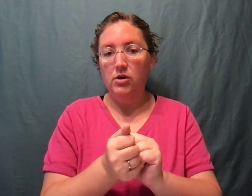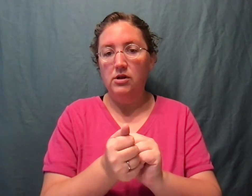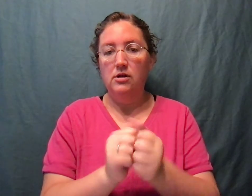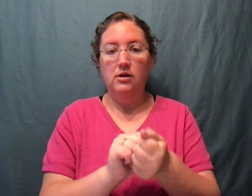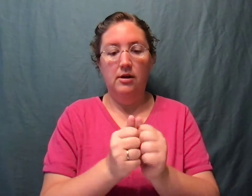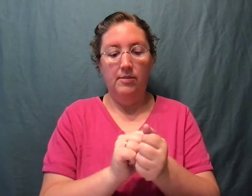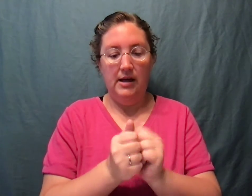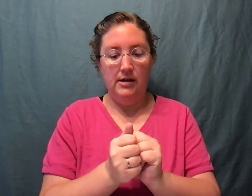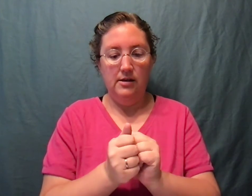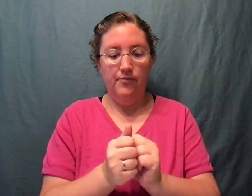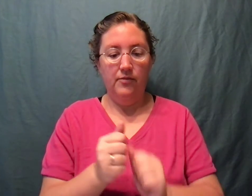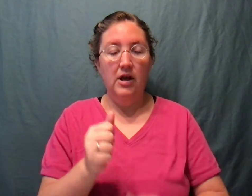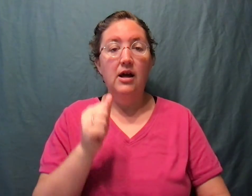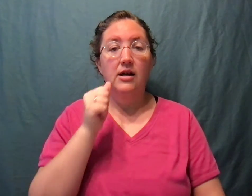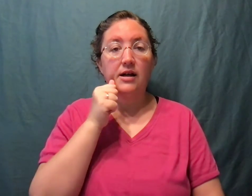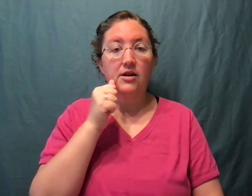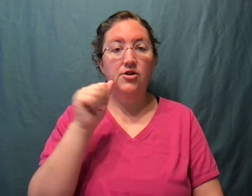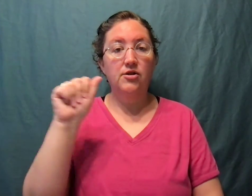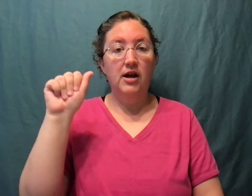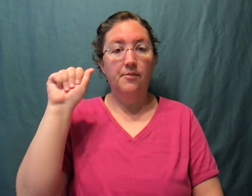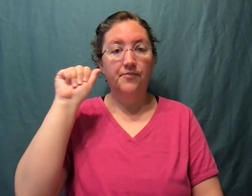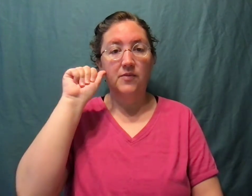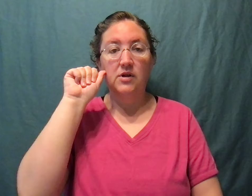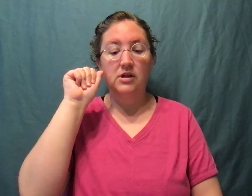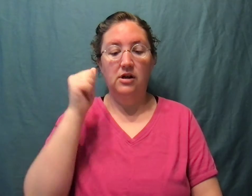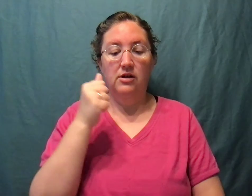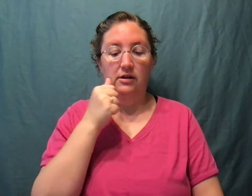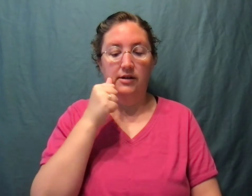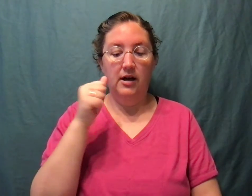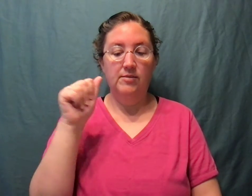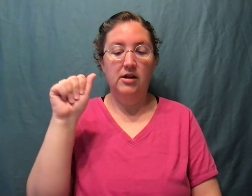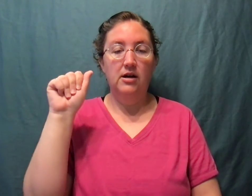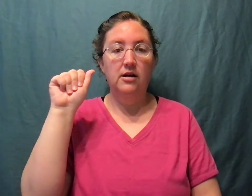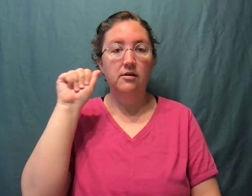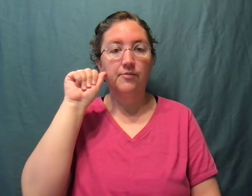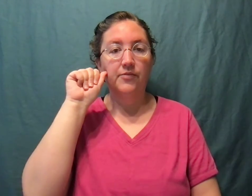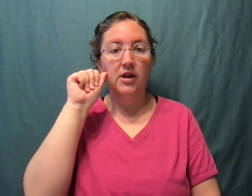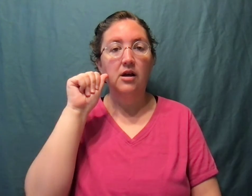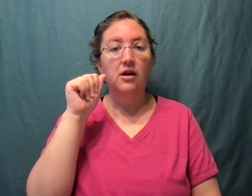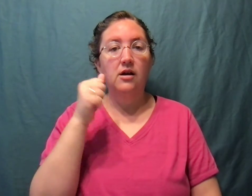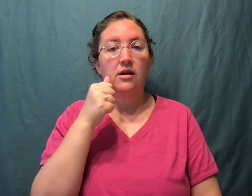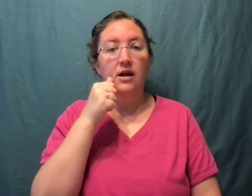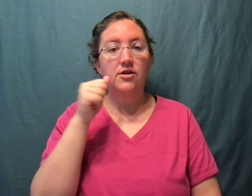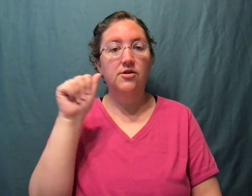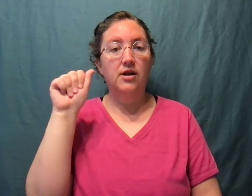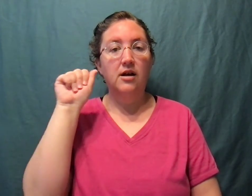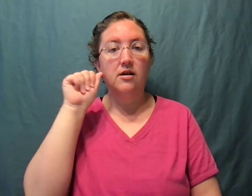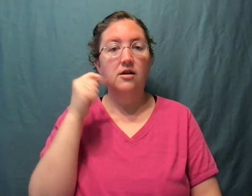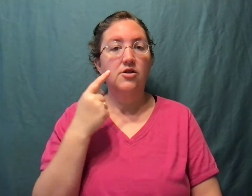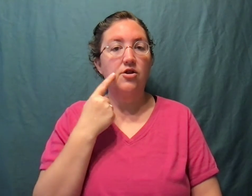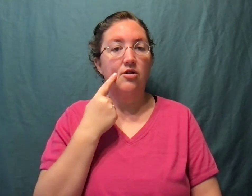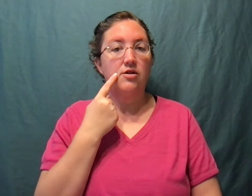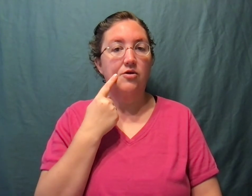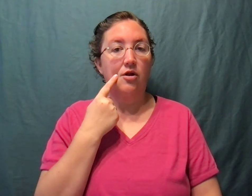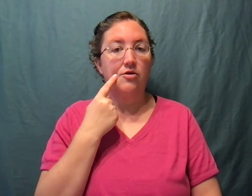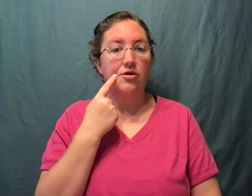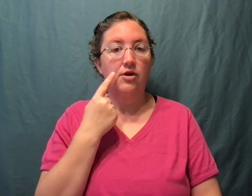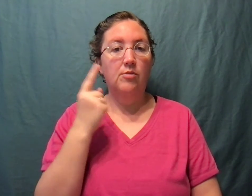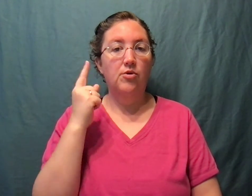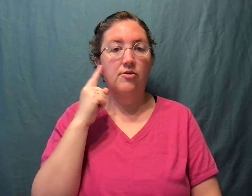Sports, compete. Yesterday, it's a good little time sign here. Yesterday starts closer and moves